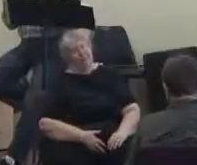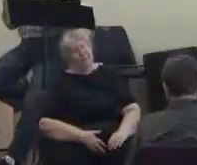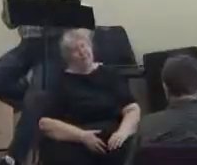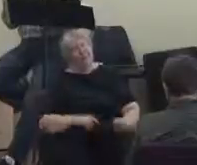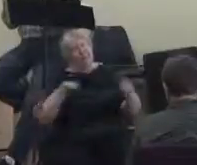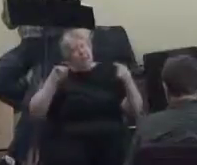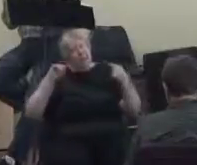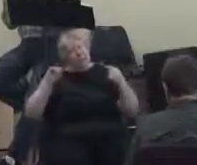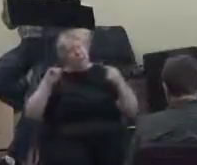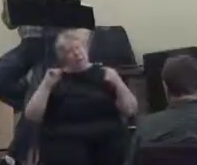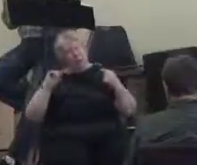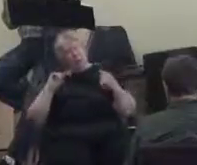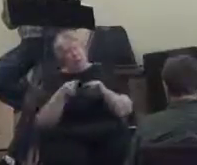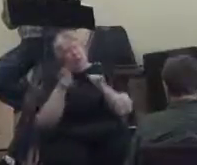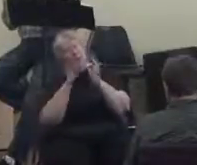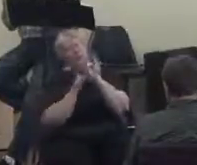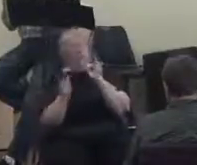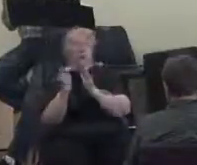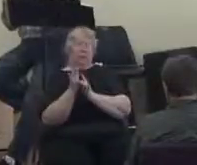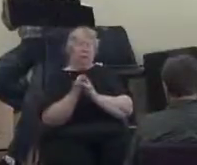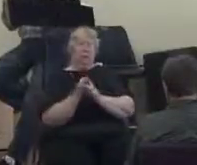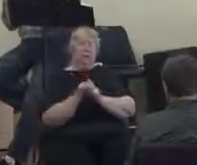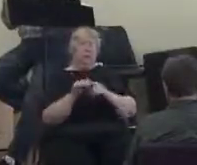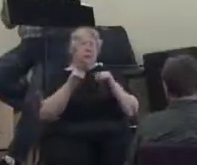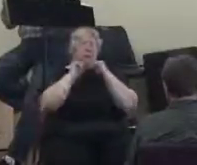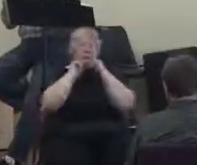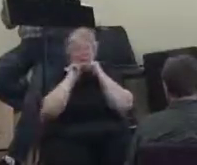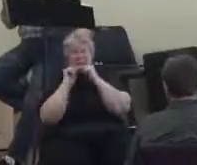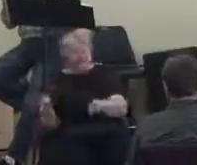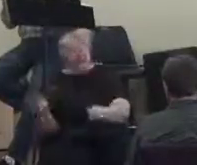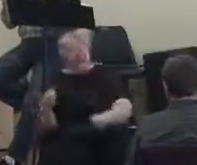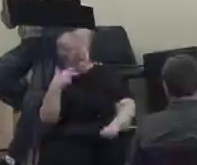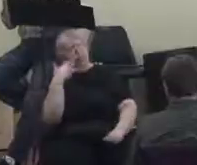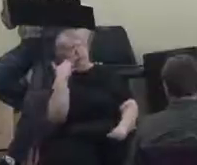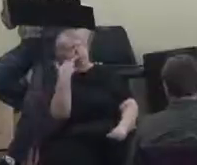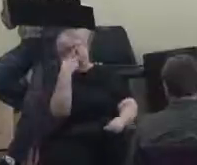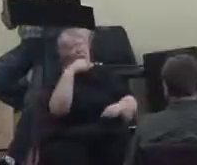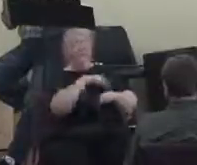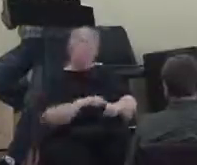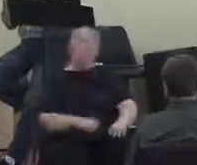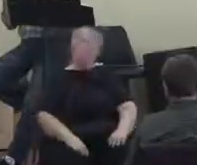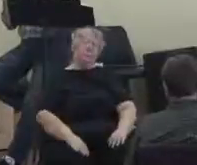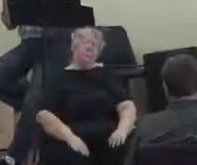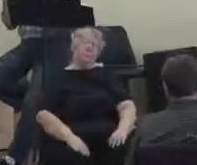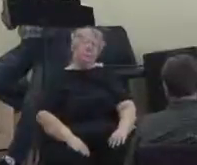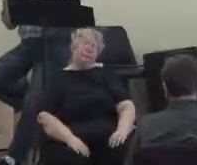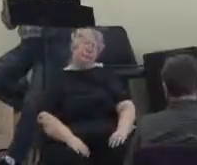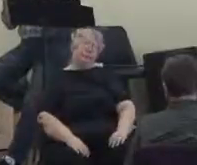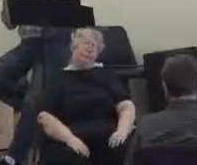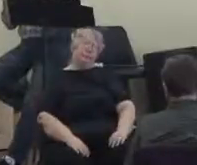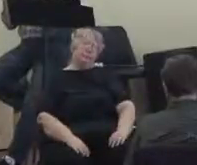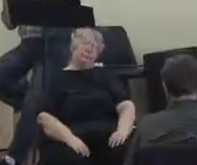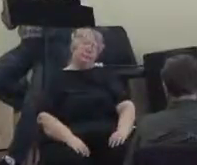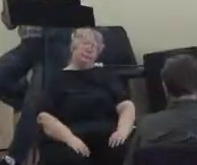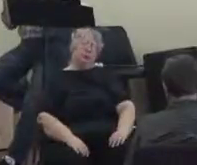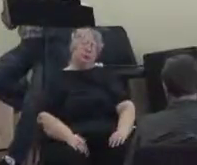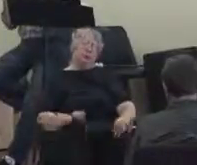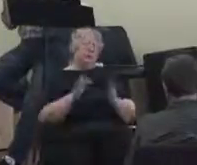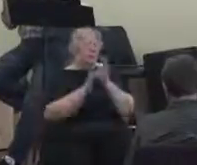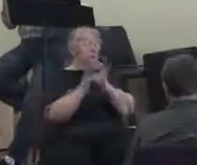face, spits in his face, denies him three times. That hurt